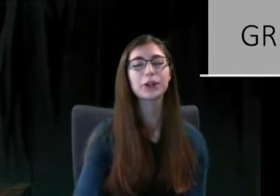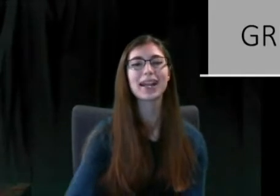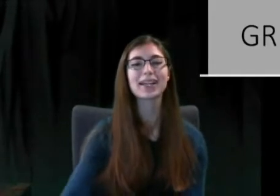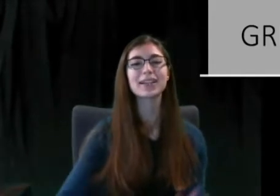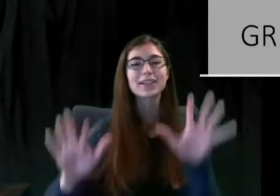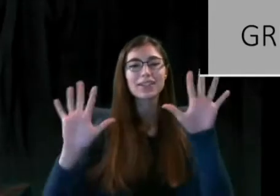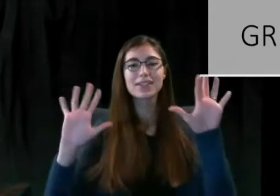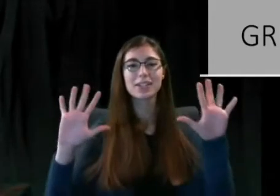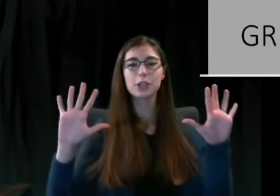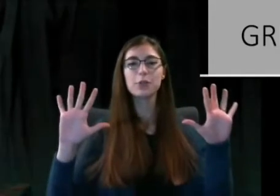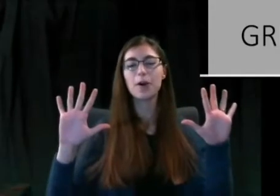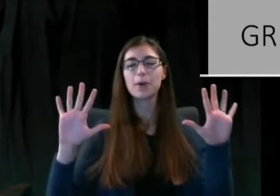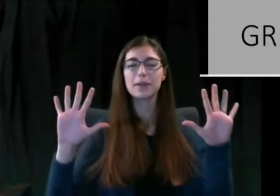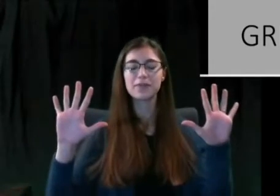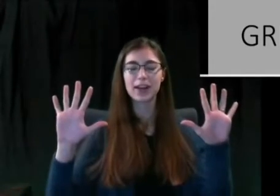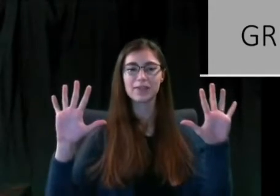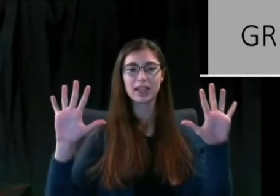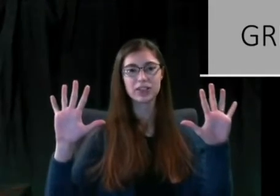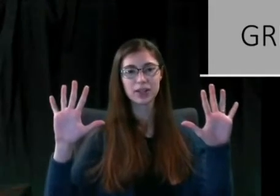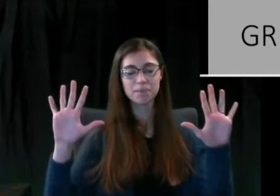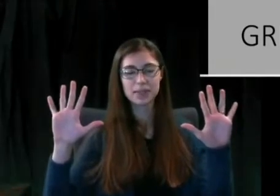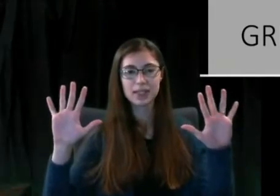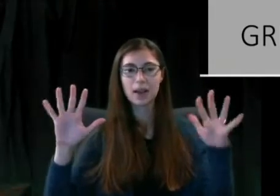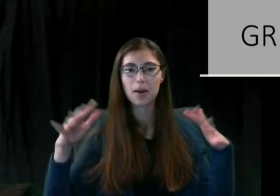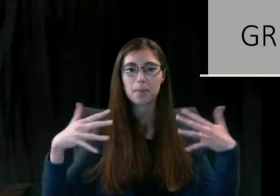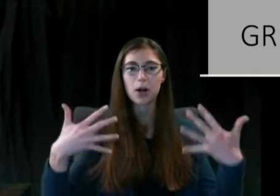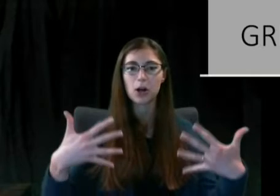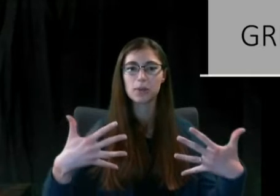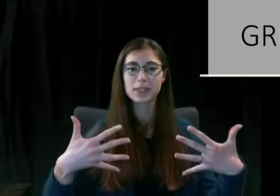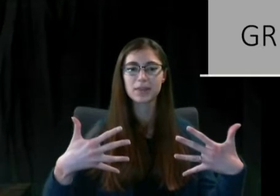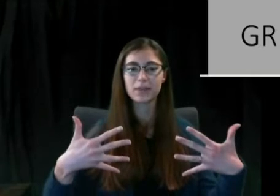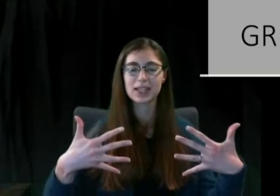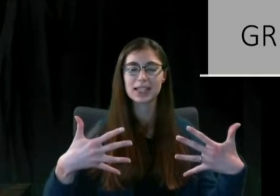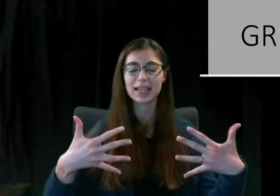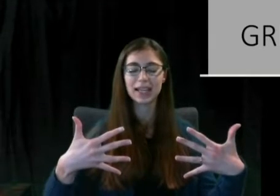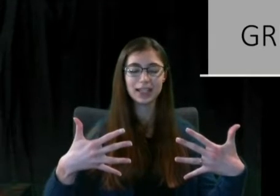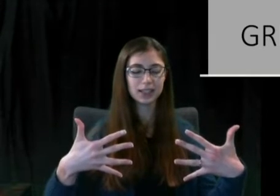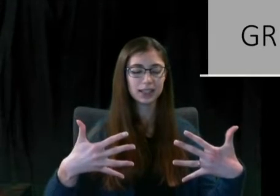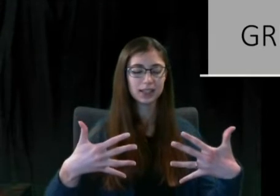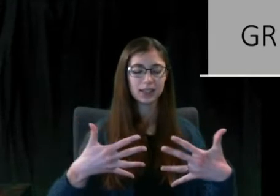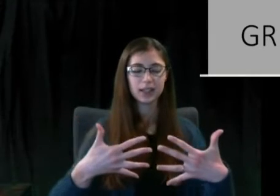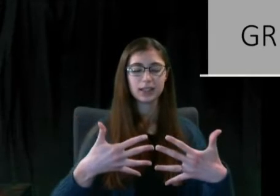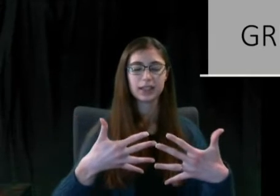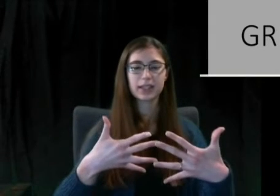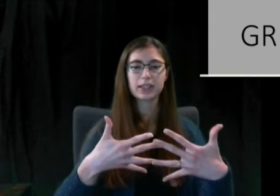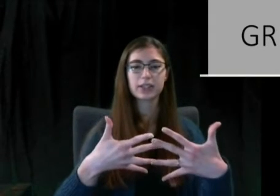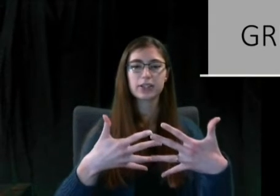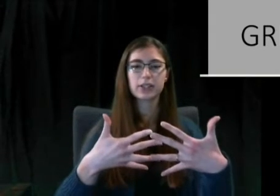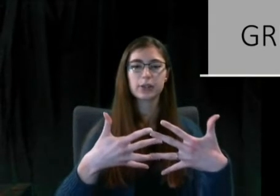Gray. 2 open 5 hand shapes, palms facing in, and these are just going